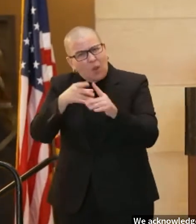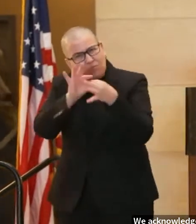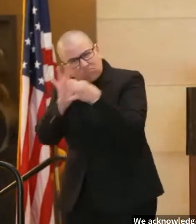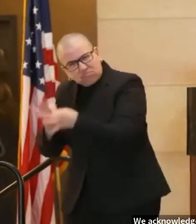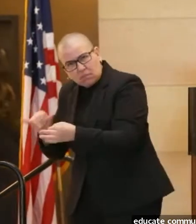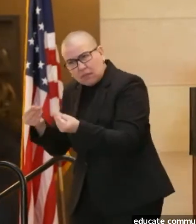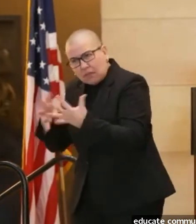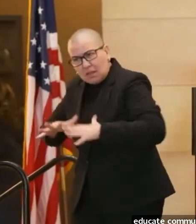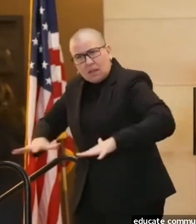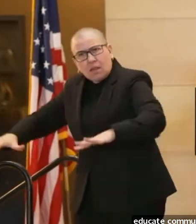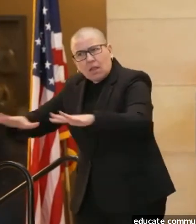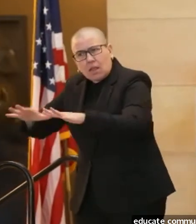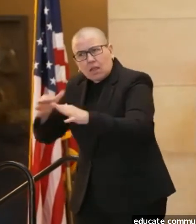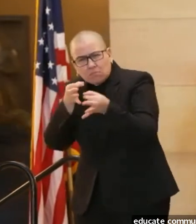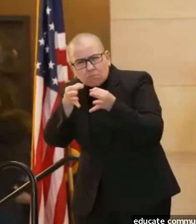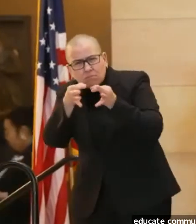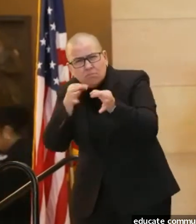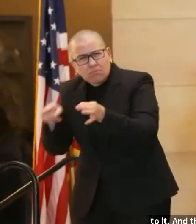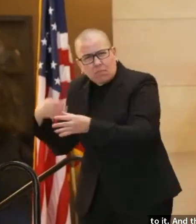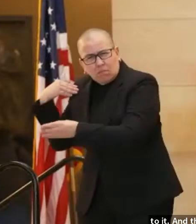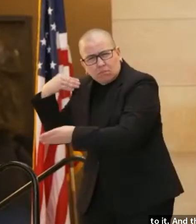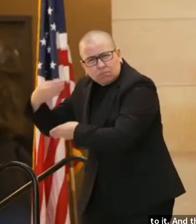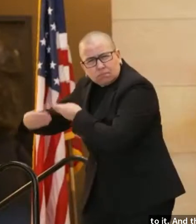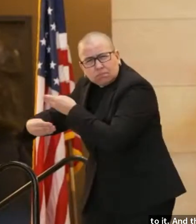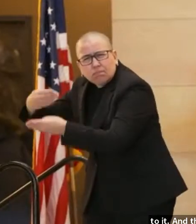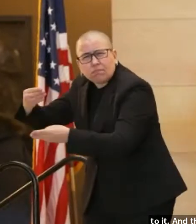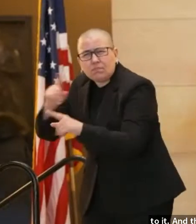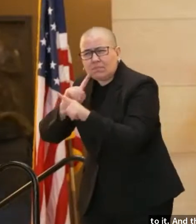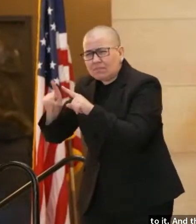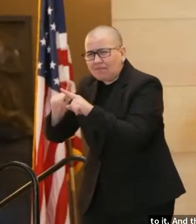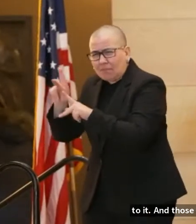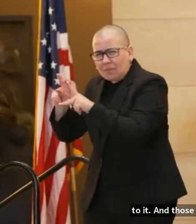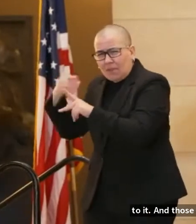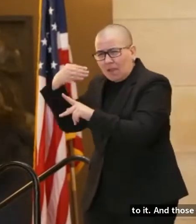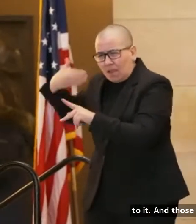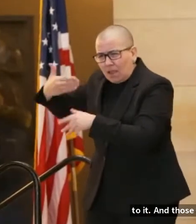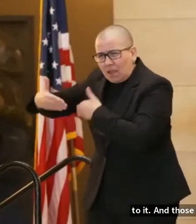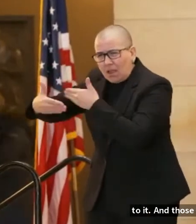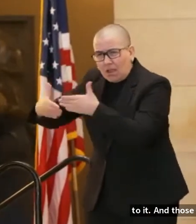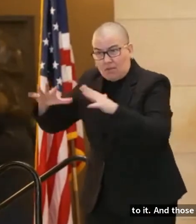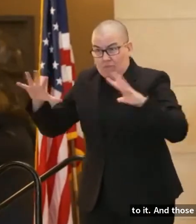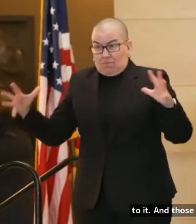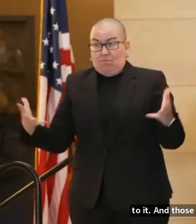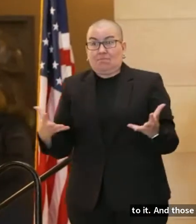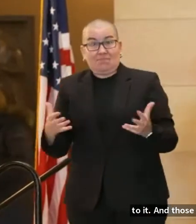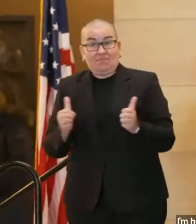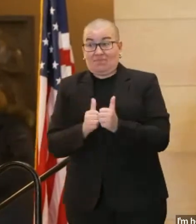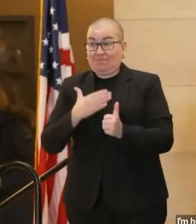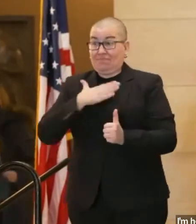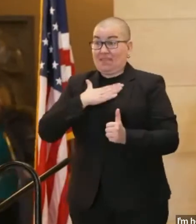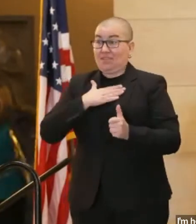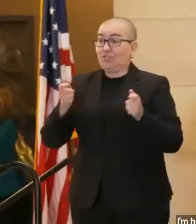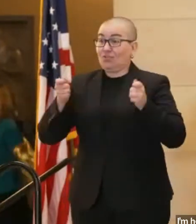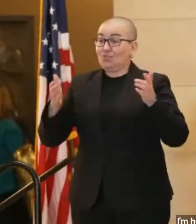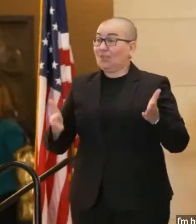people who came in all walks of life. I'm here with my fellow coalition directors.